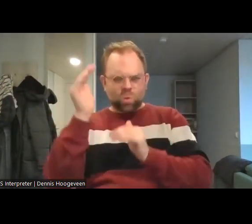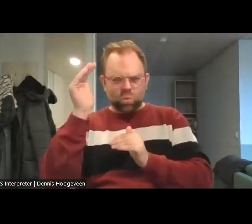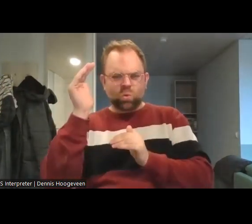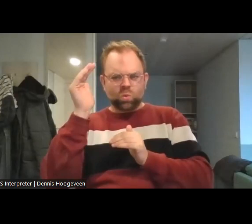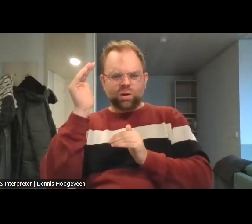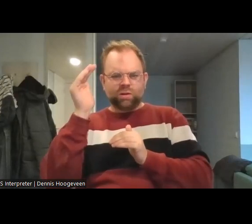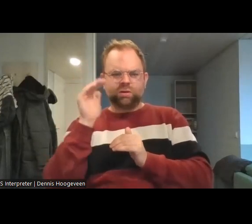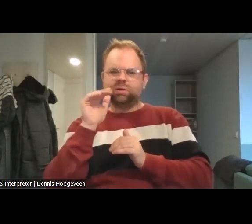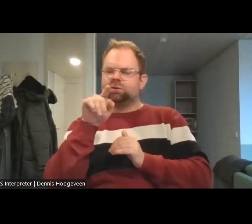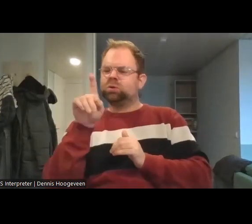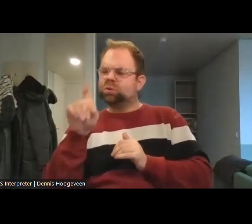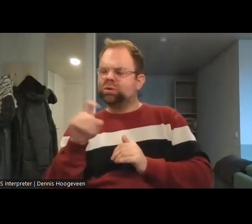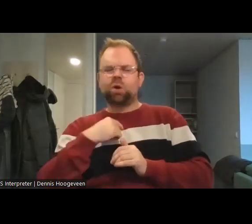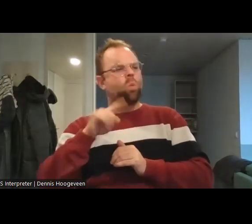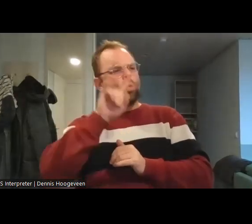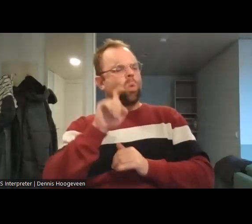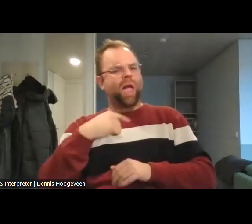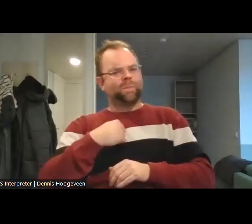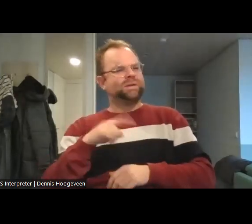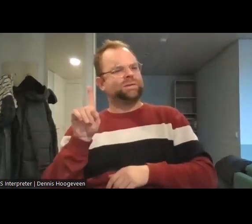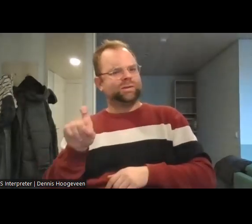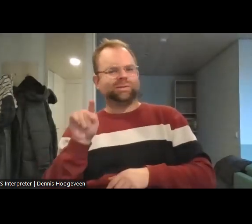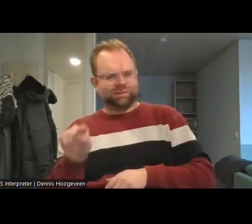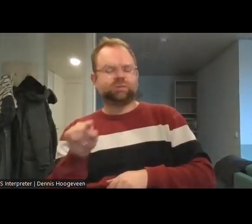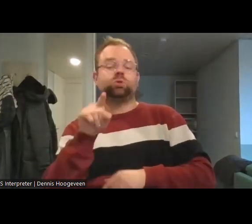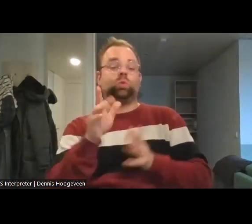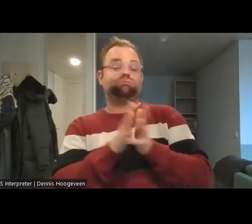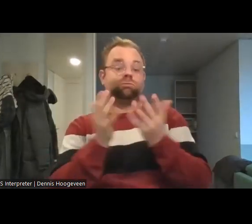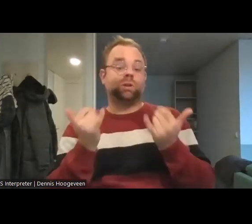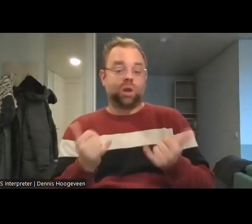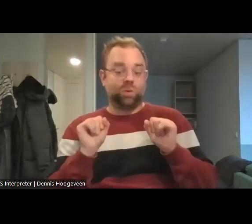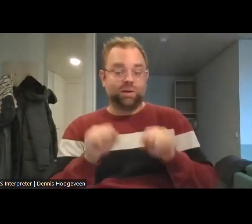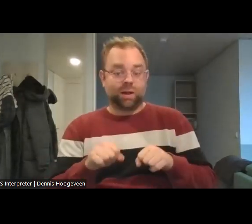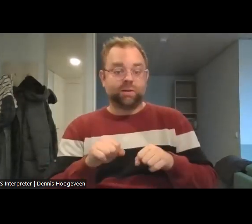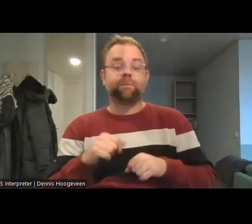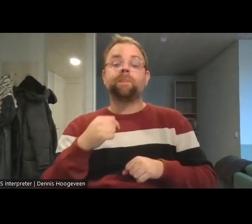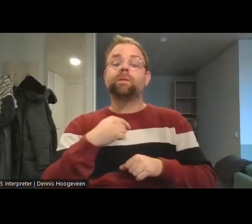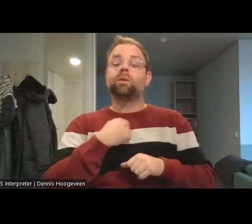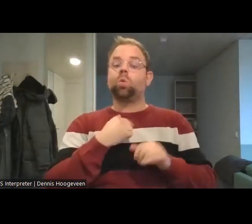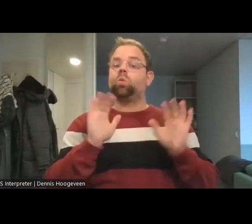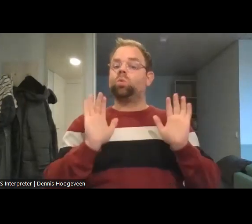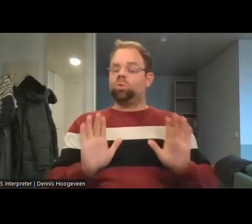start typing in the chat or in the Q&A section. Thank you.